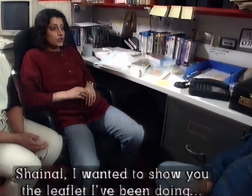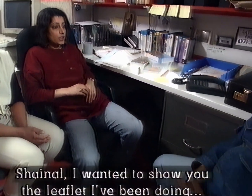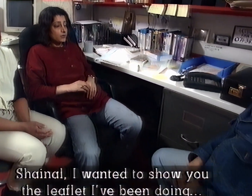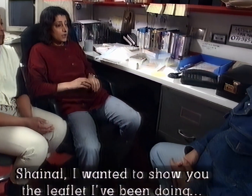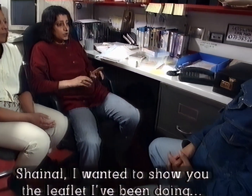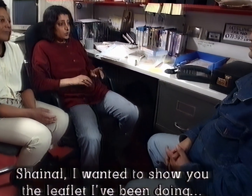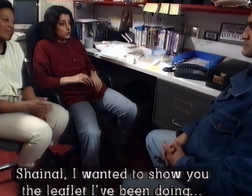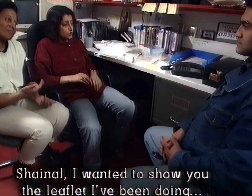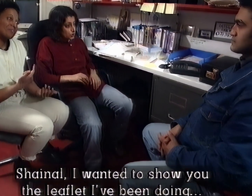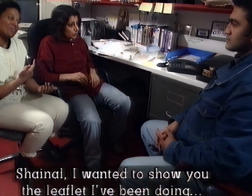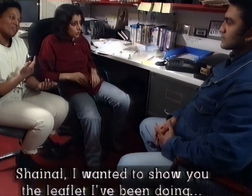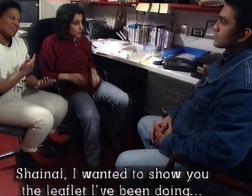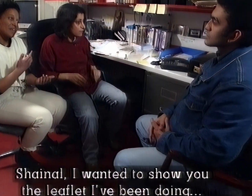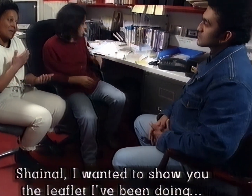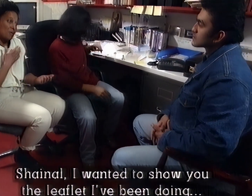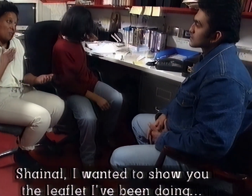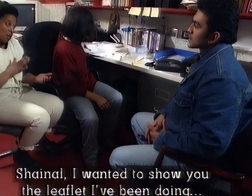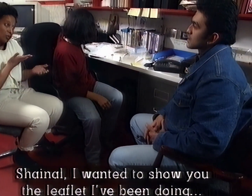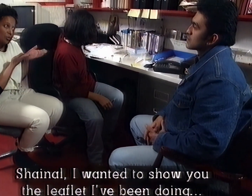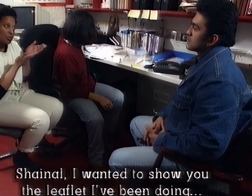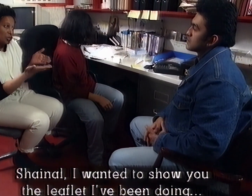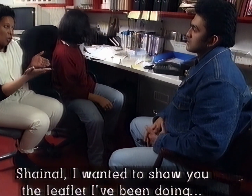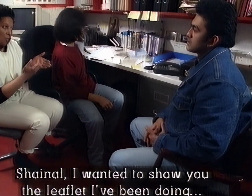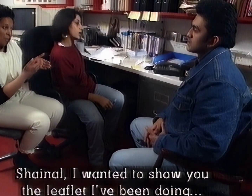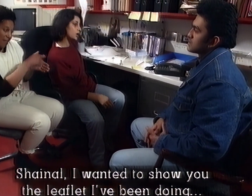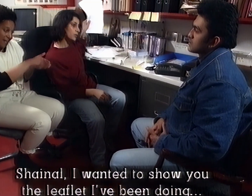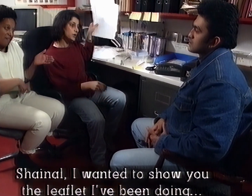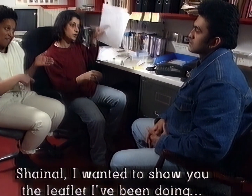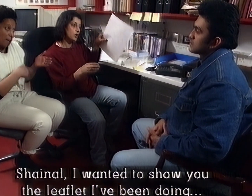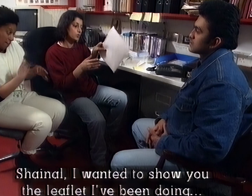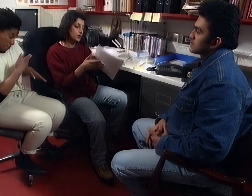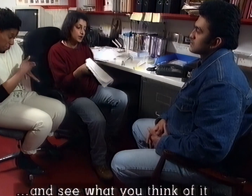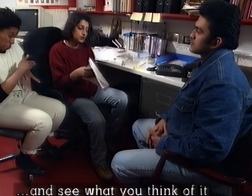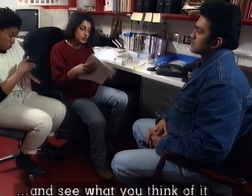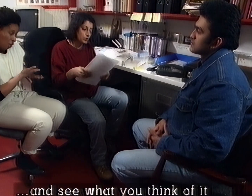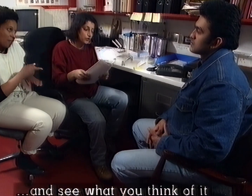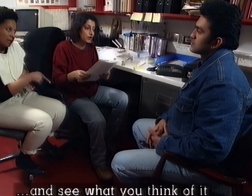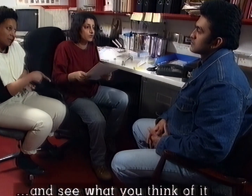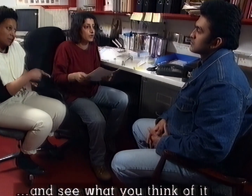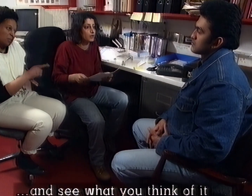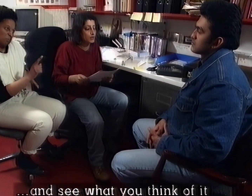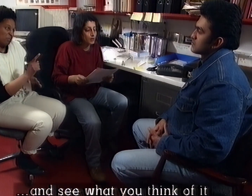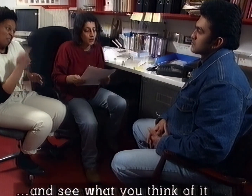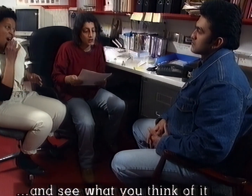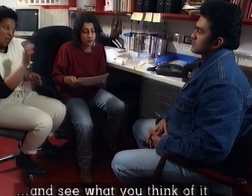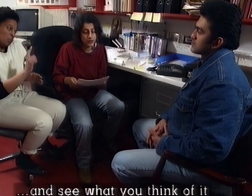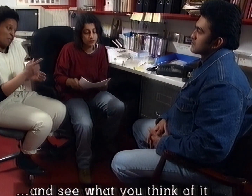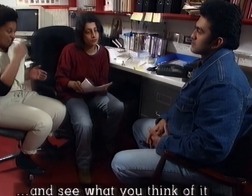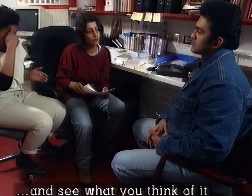Shana, I just wanted to show you the leaflet that I've been doing at the moment and see what you think of it. Leaflet for